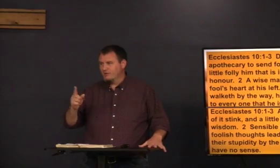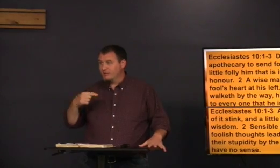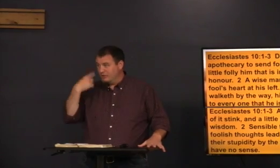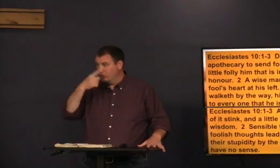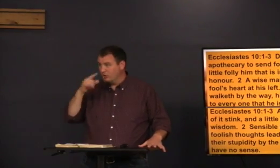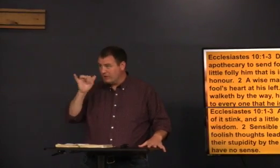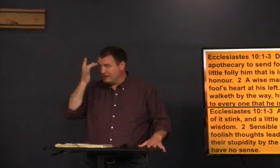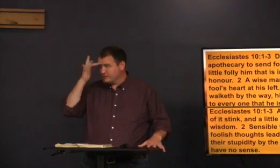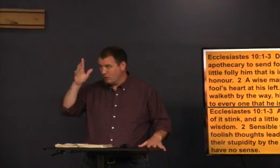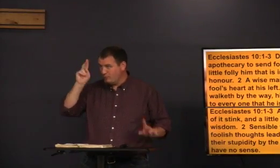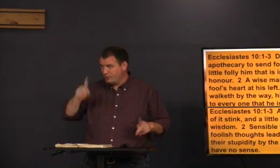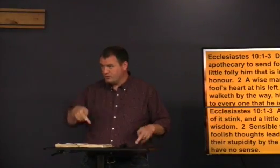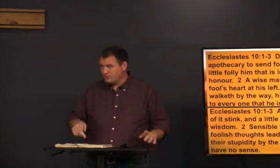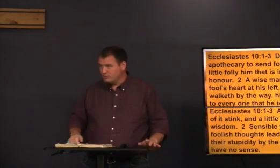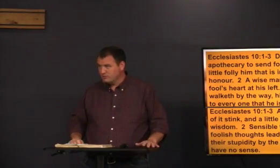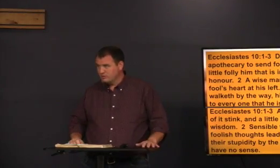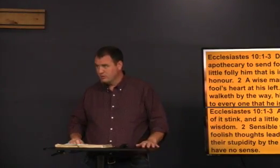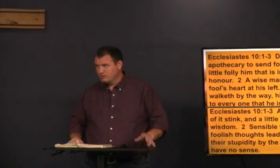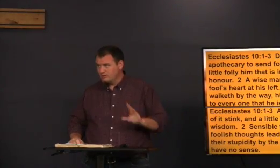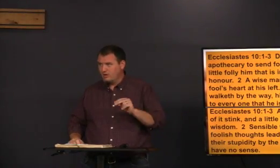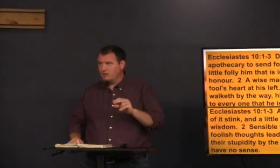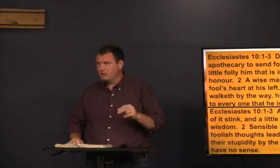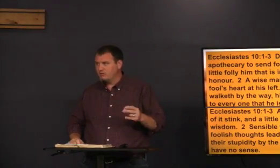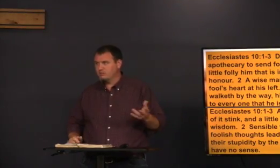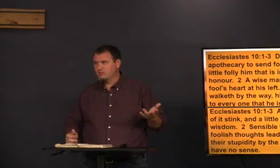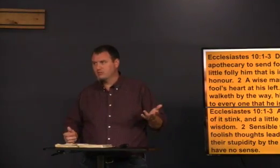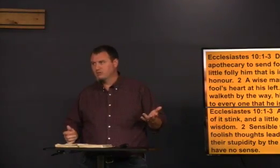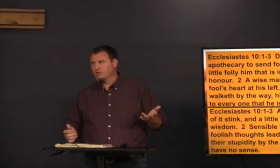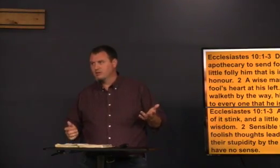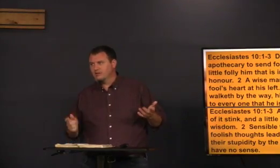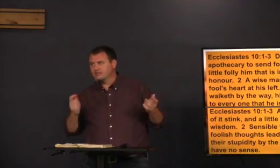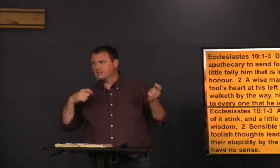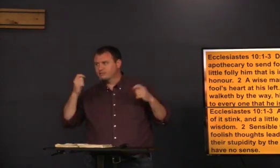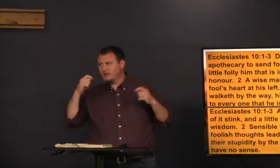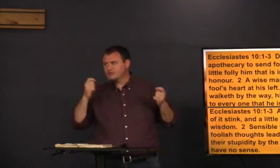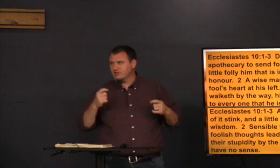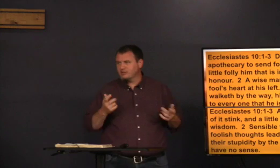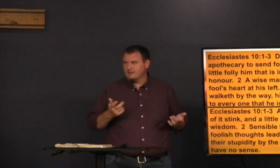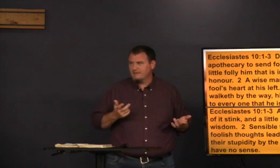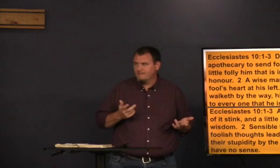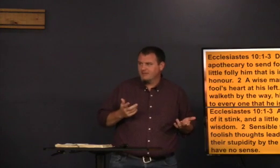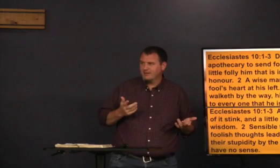He looked like a smart person? No. His expression,